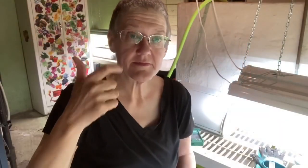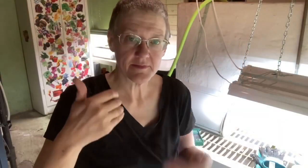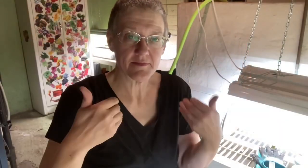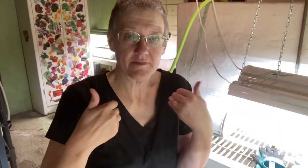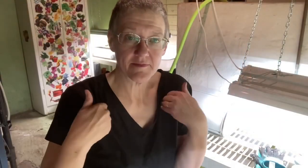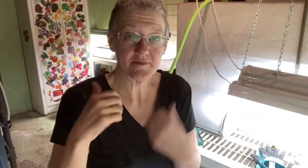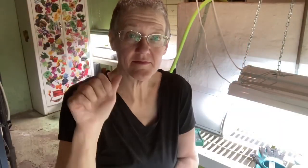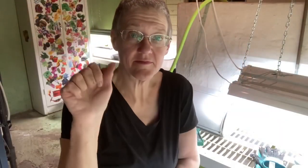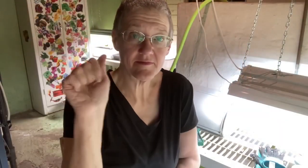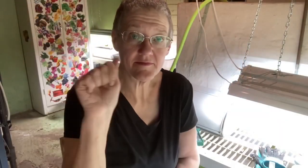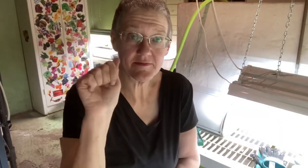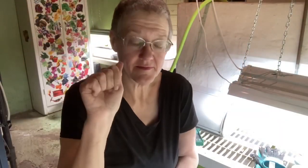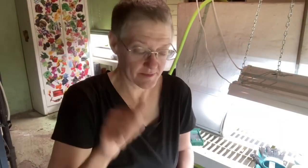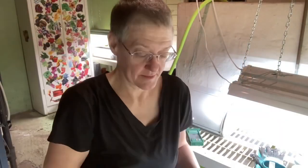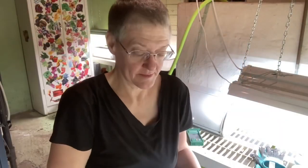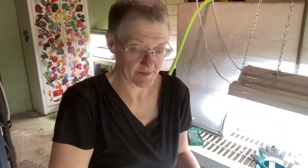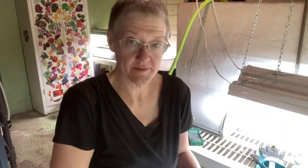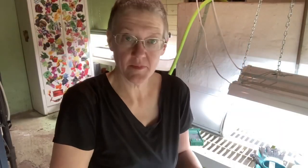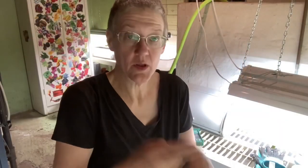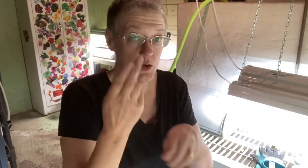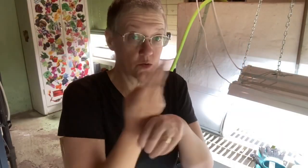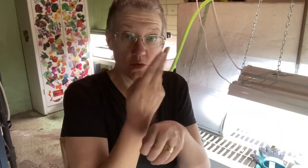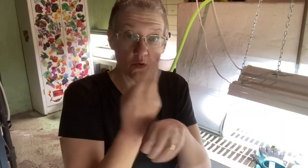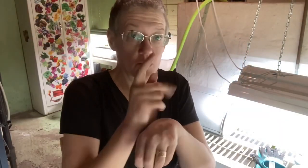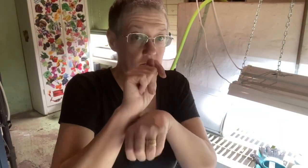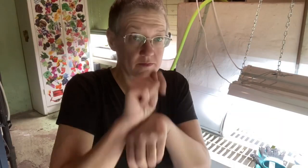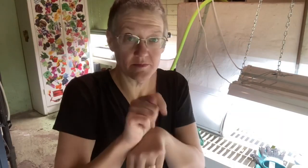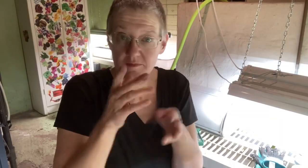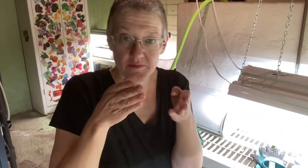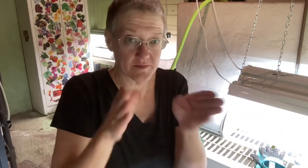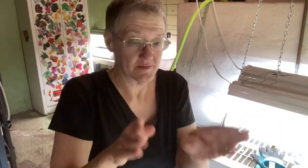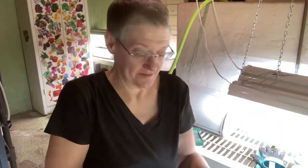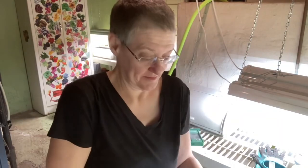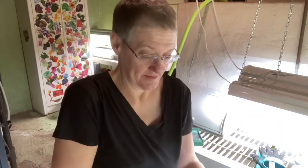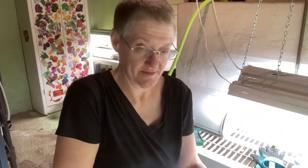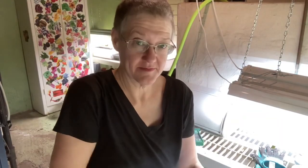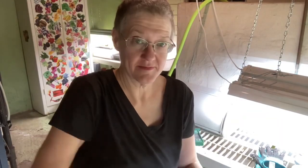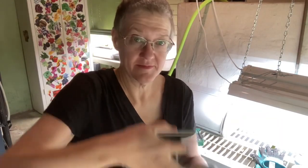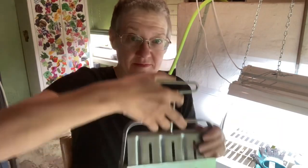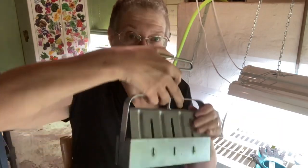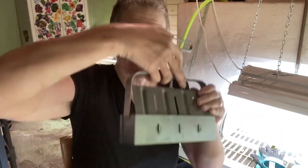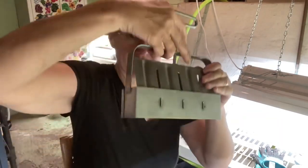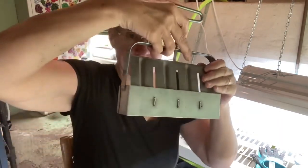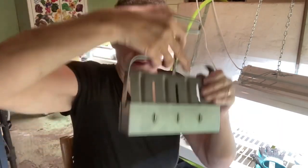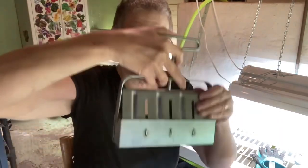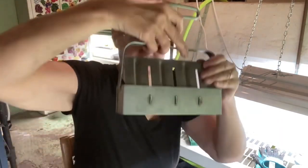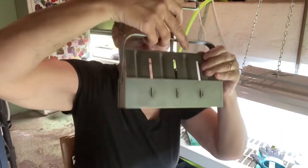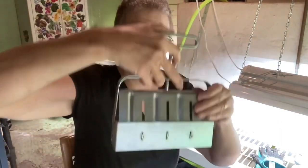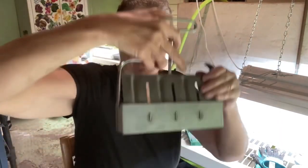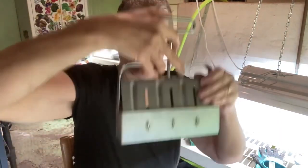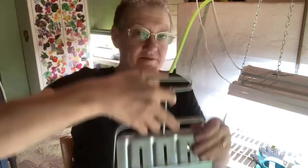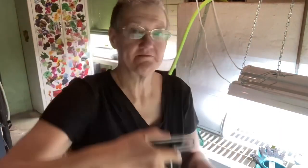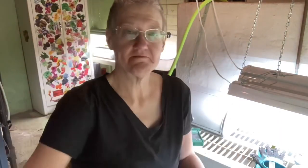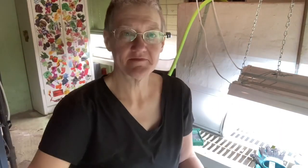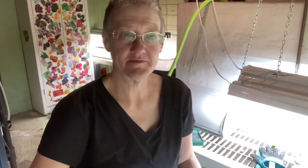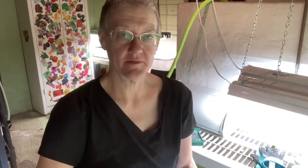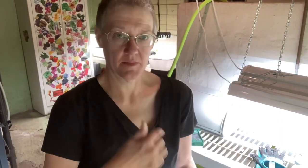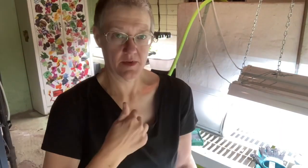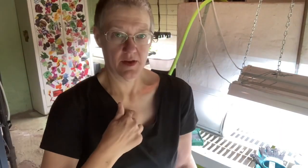Now, because I have arthritis, I don't use the soil blocker in the traditional method where you press down to fill it up.